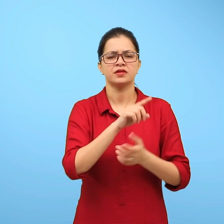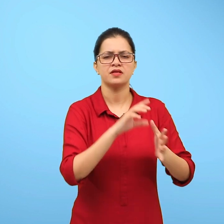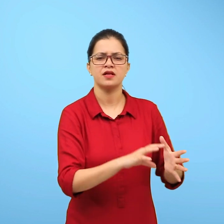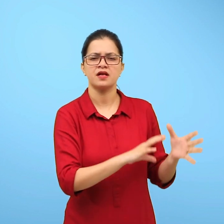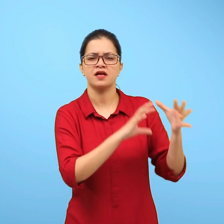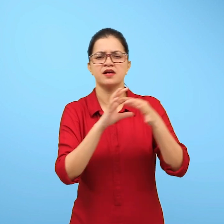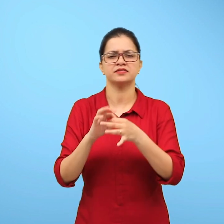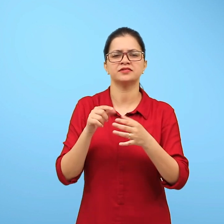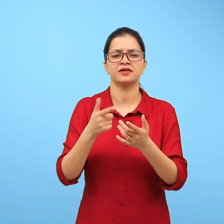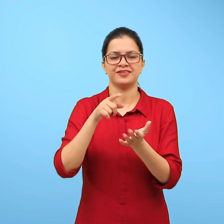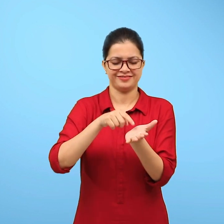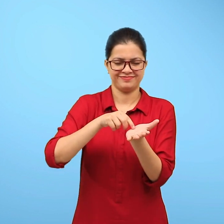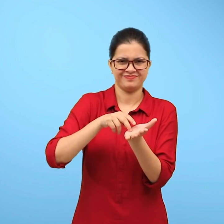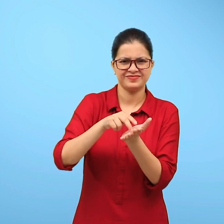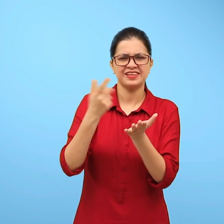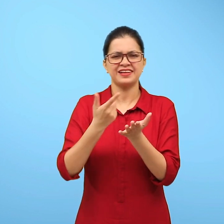when you walk or run.